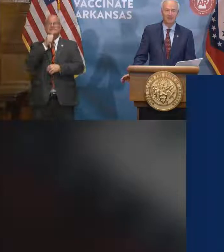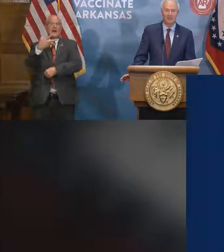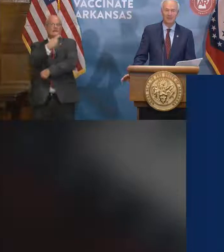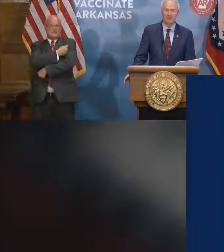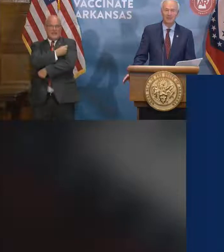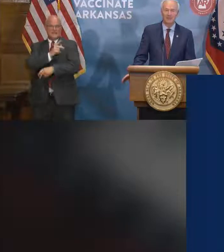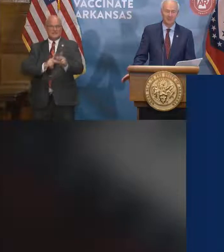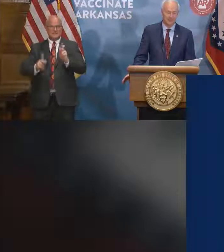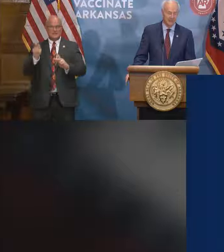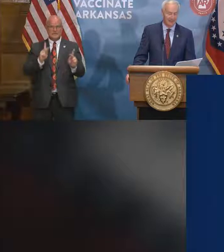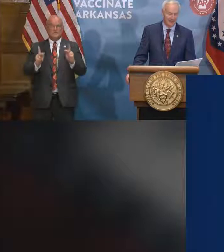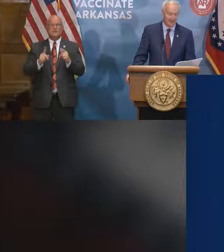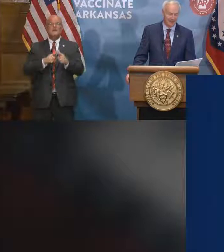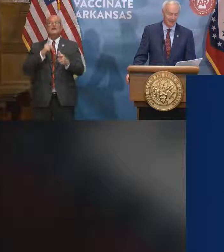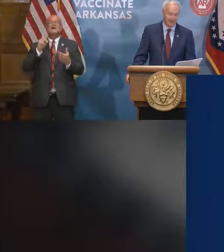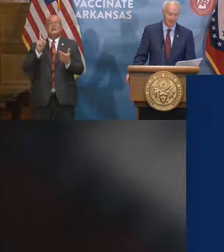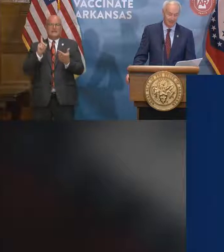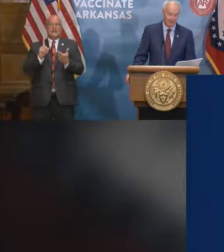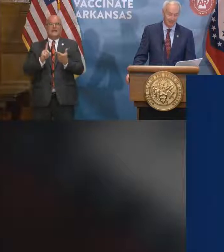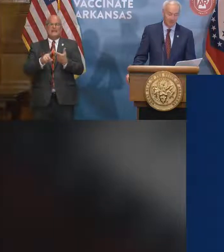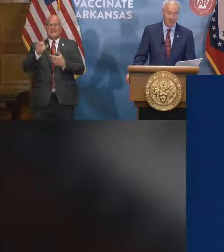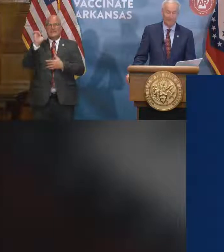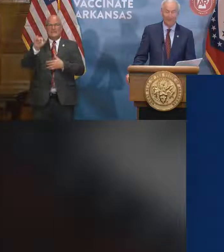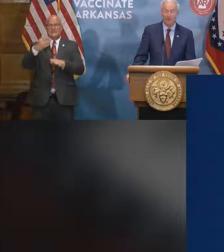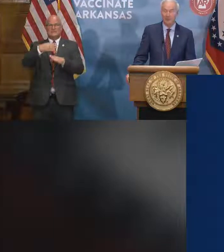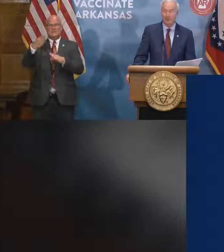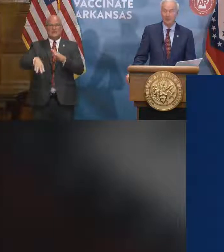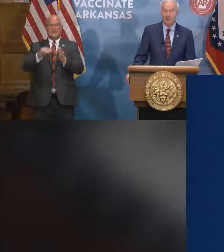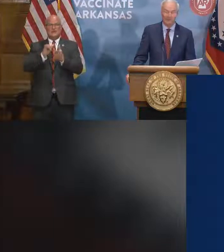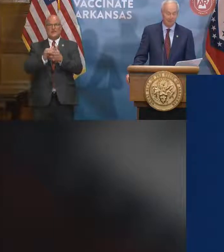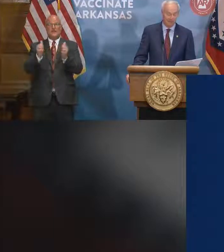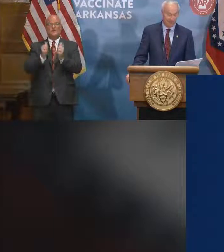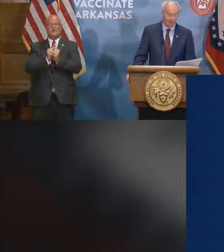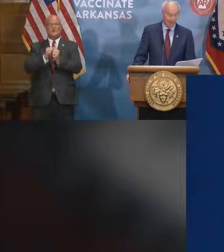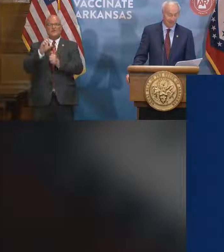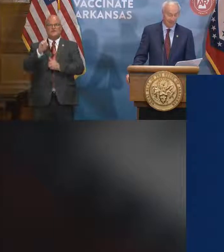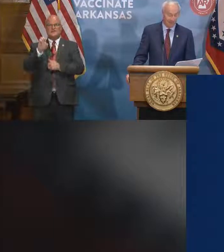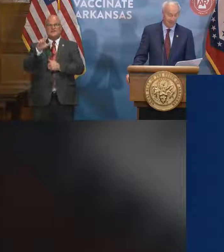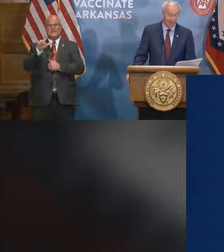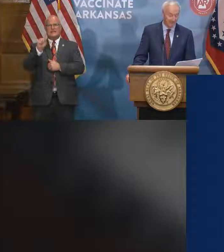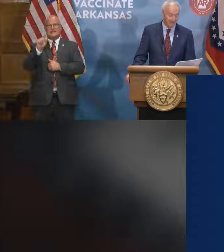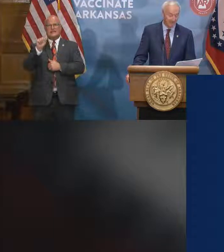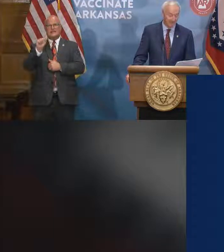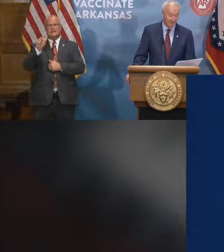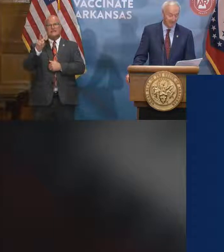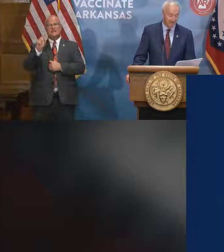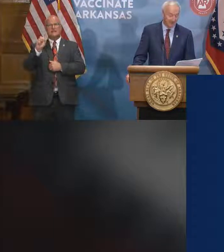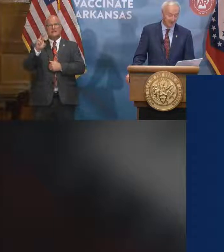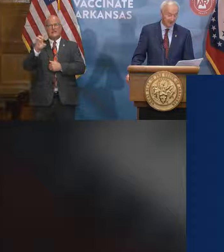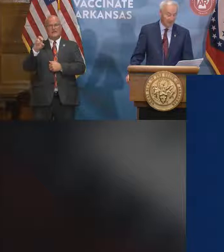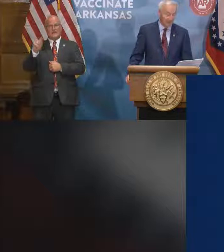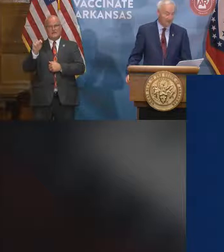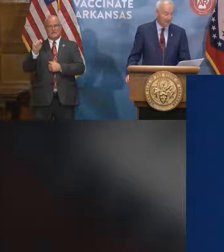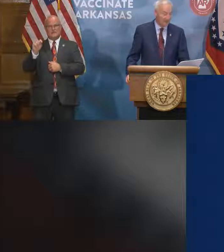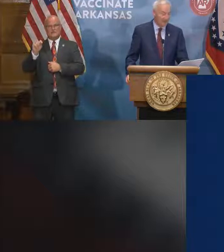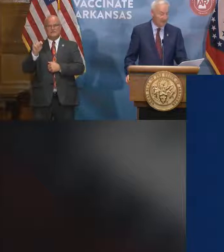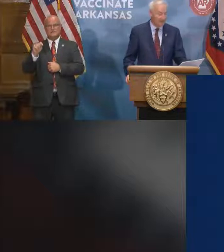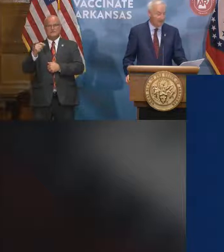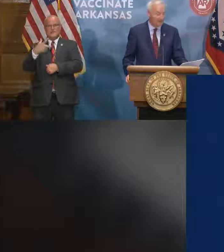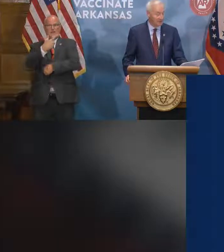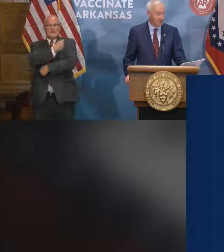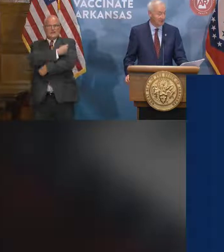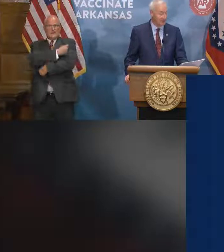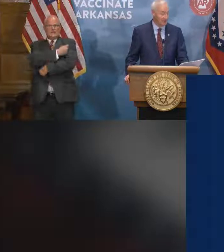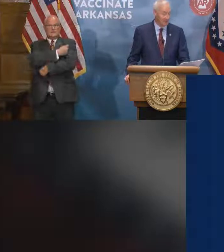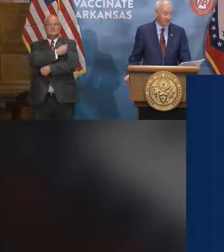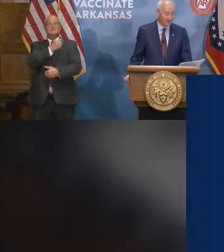unvaccinated population, then that is a result of that with this Delta variant. The doses of